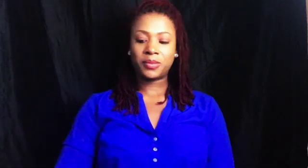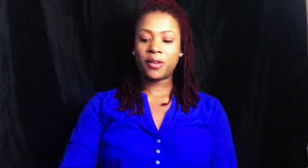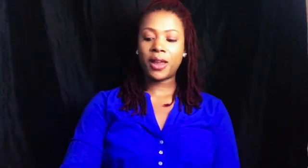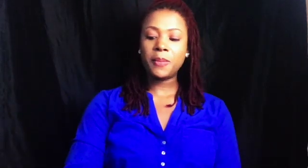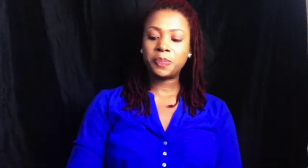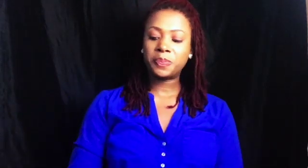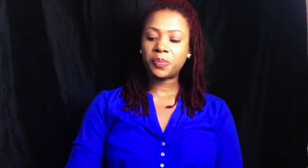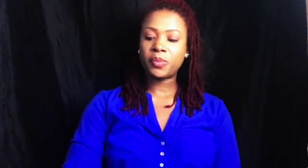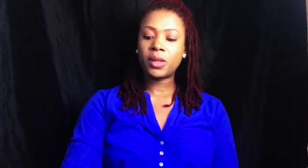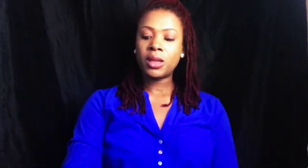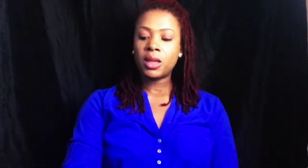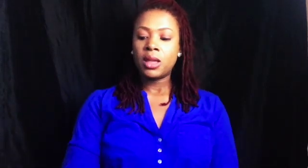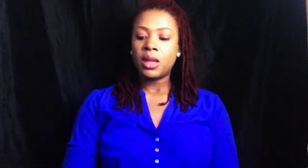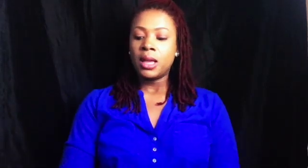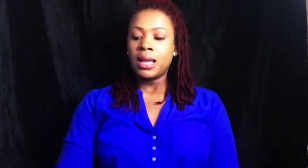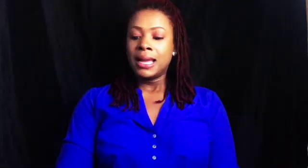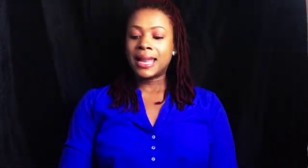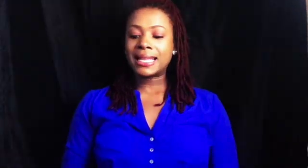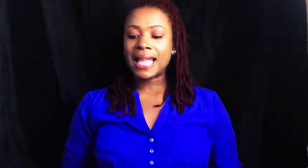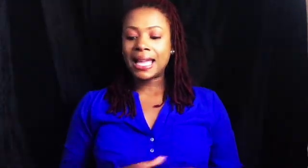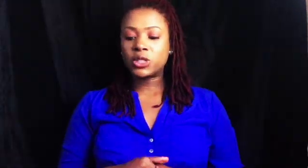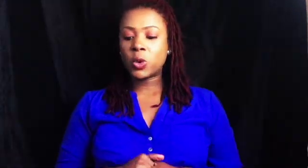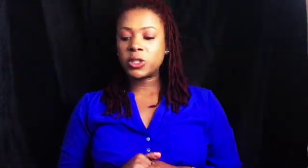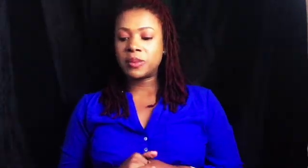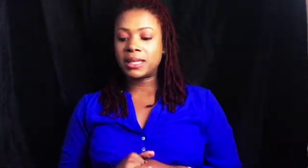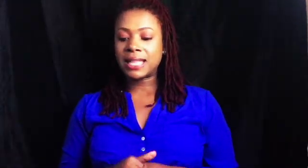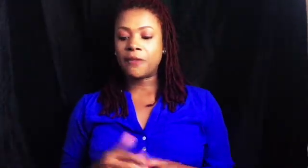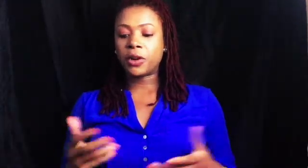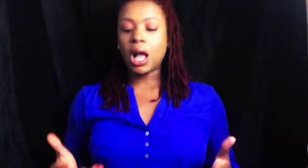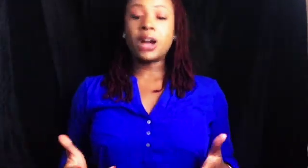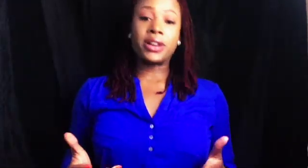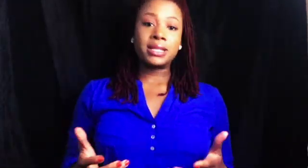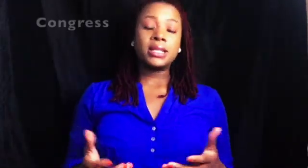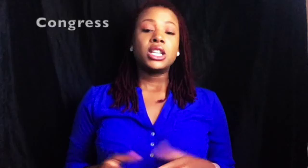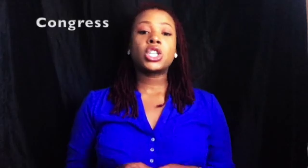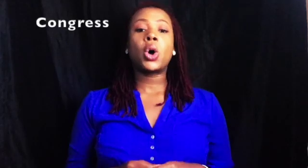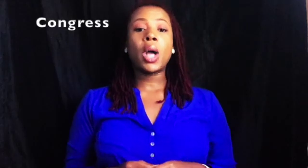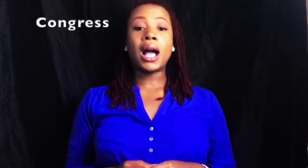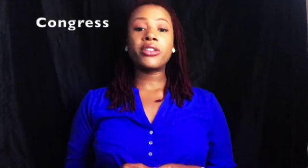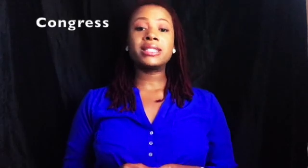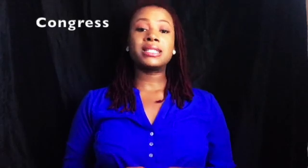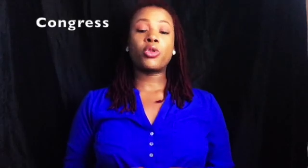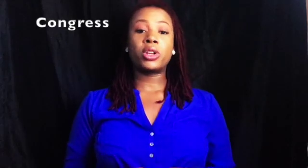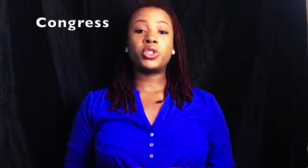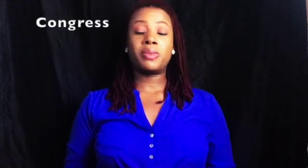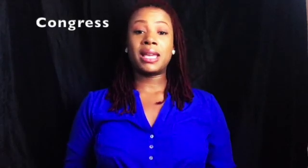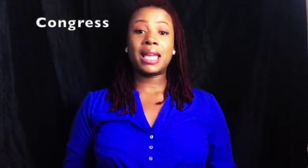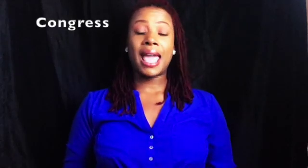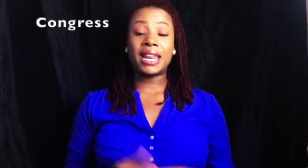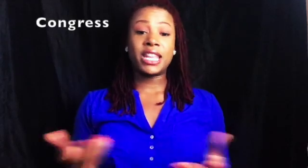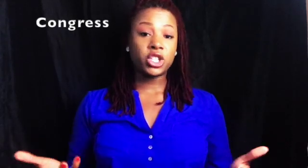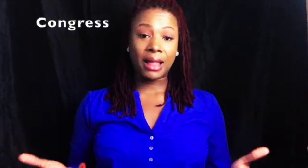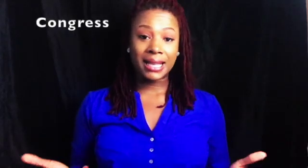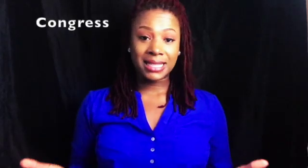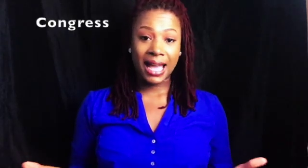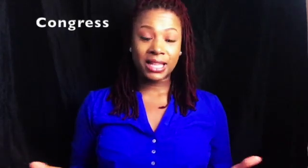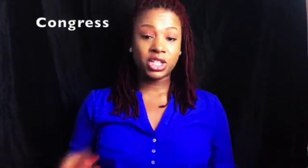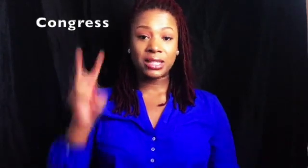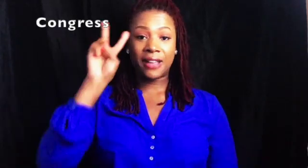right. Next sign is going to be the sign for Congress. So Congress is going to be an initialized sign, just like